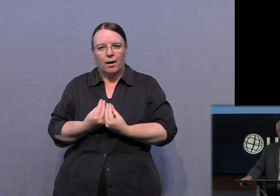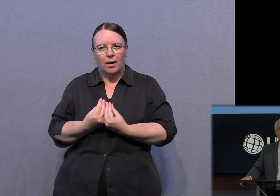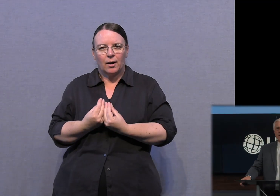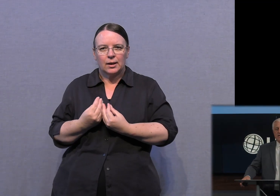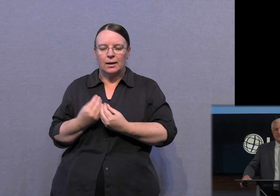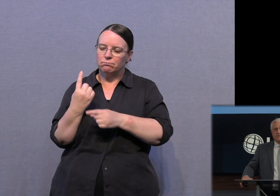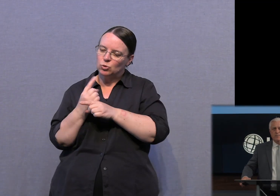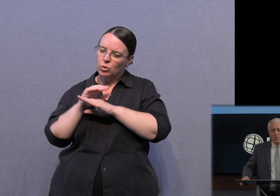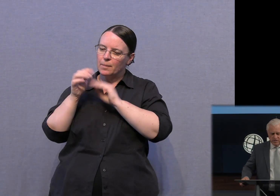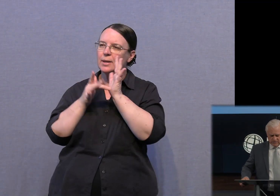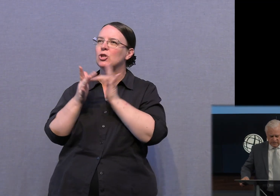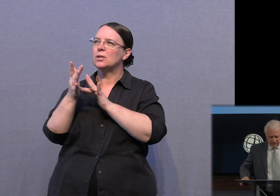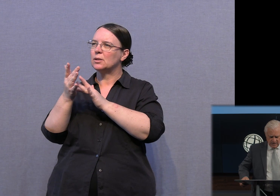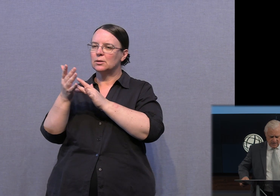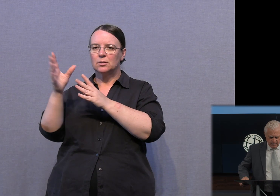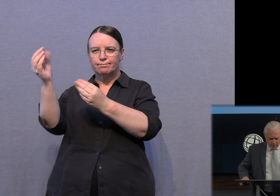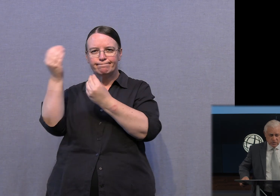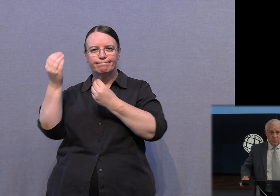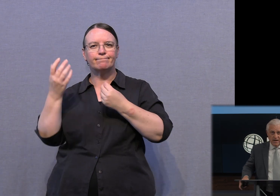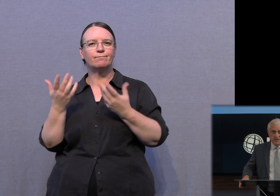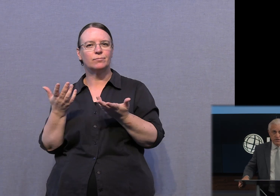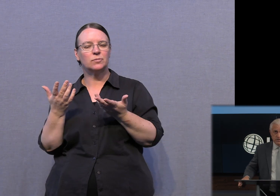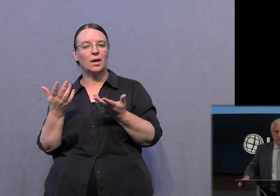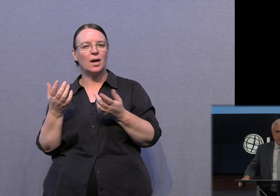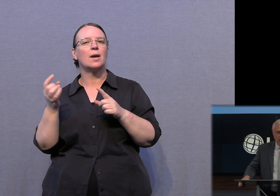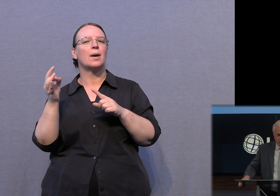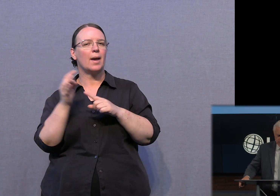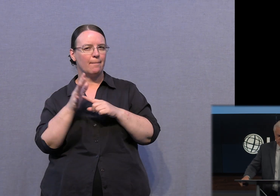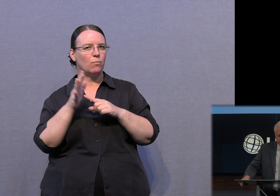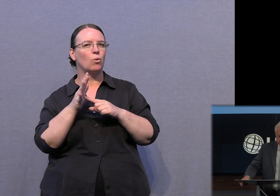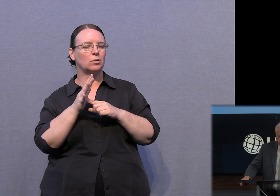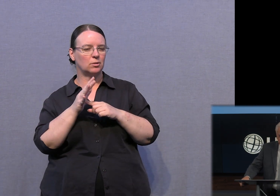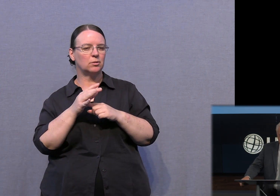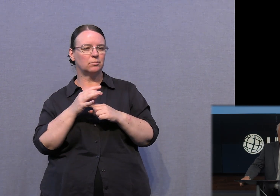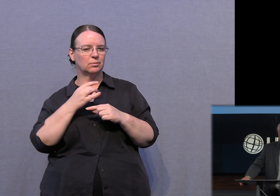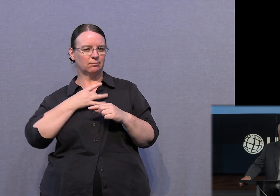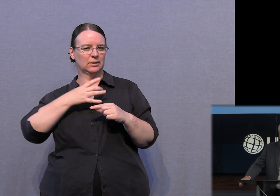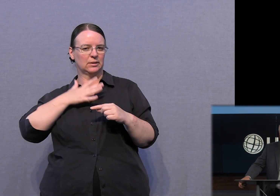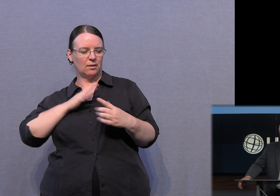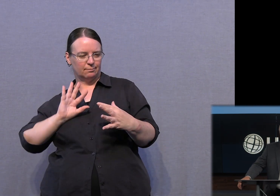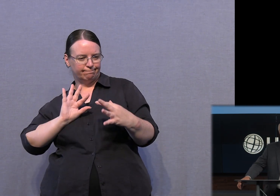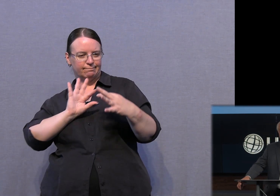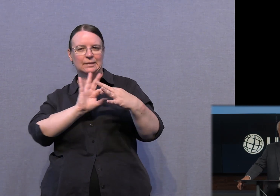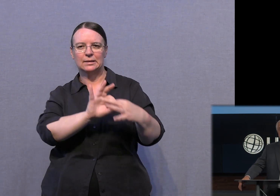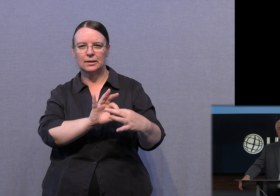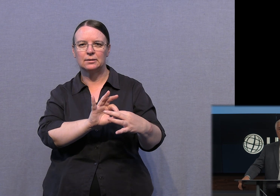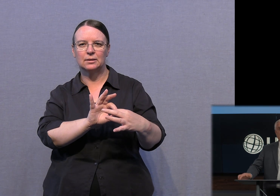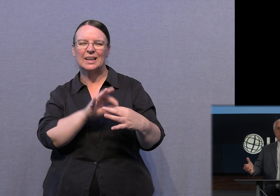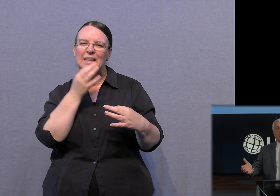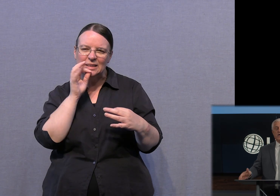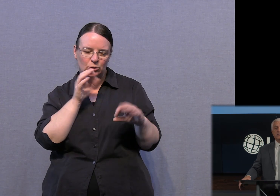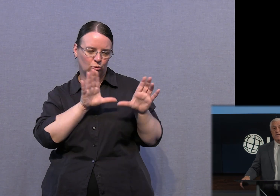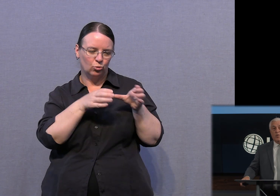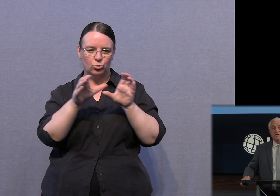is reminding us of the importance of personal connections, home ministry, small groups. The second thing I think